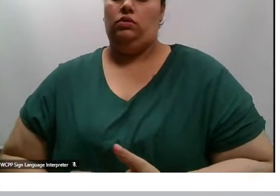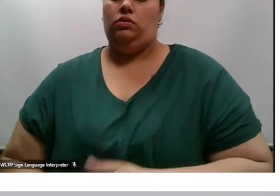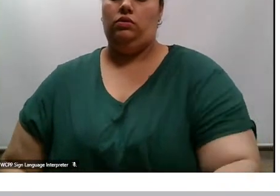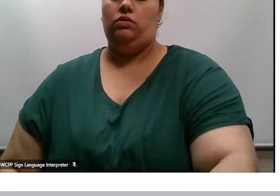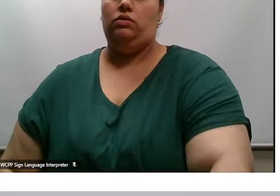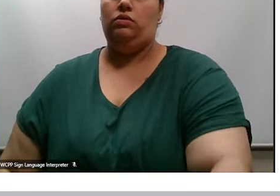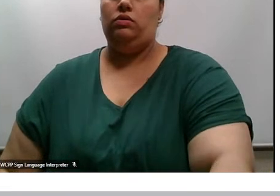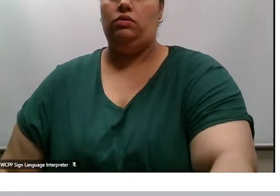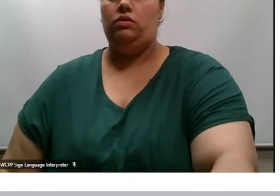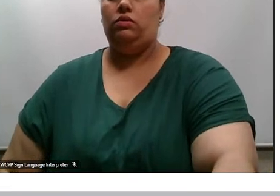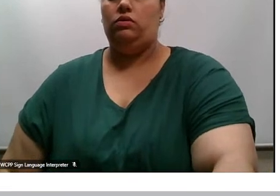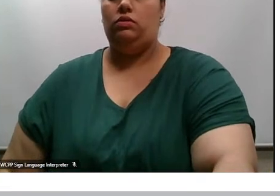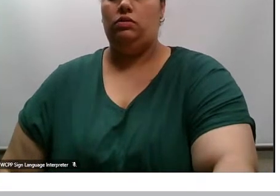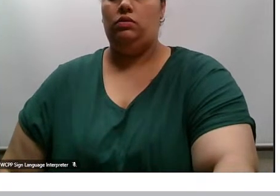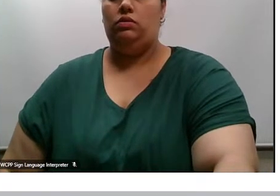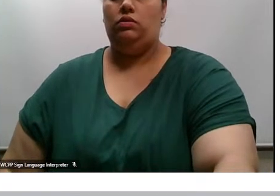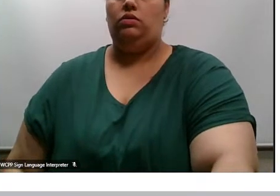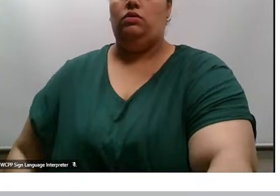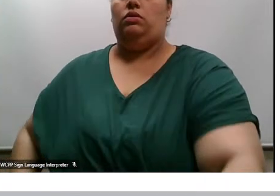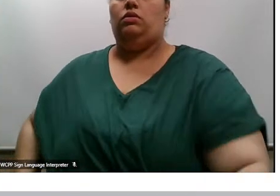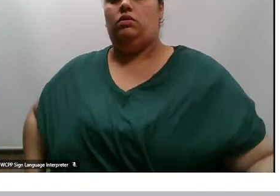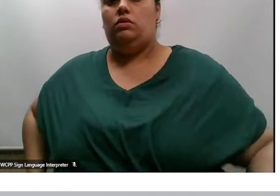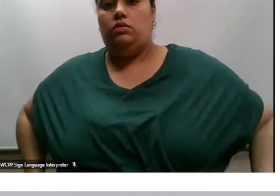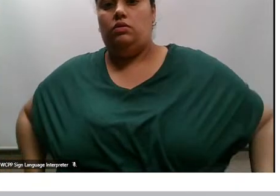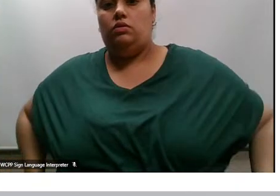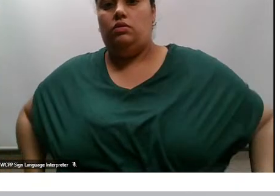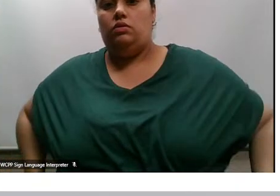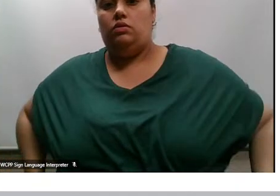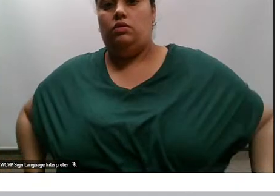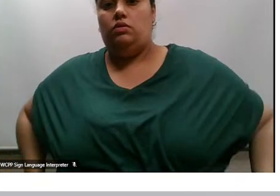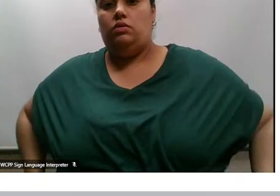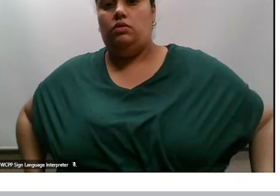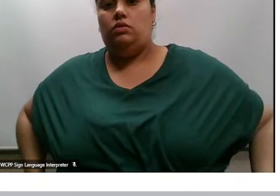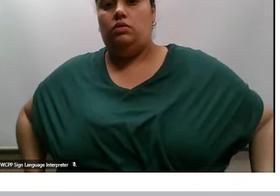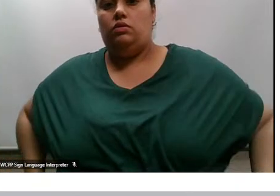Yes, we thought the refreshment will be.